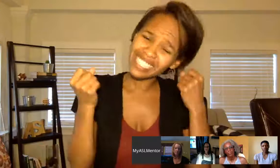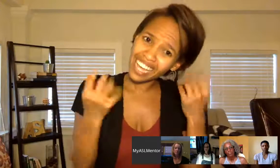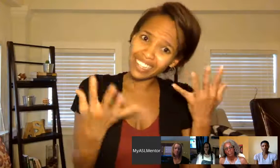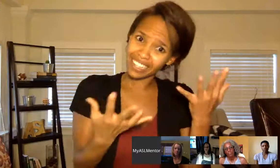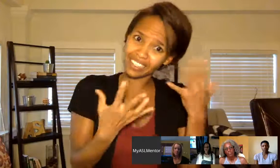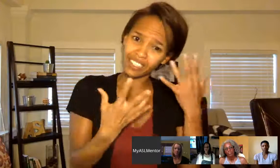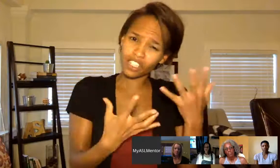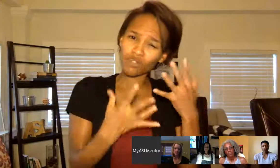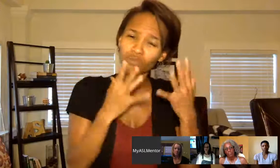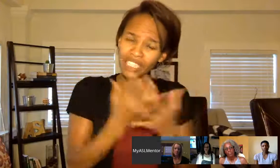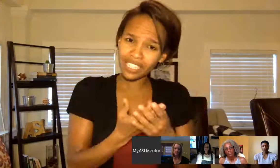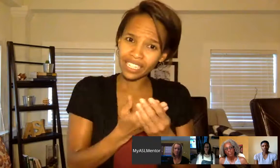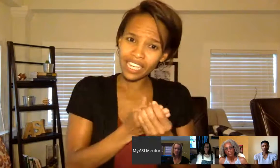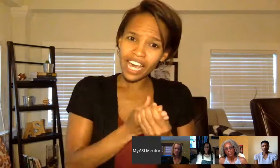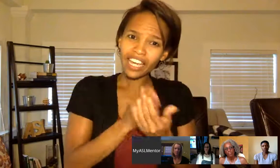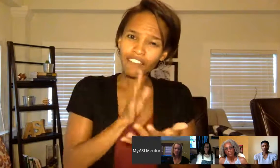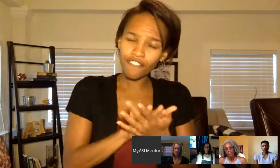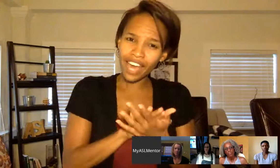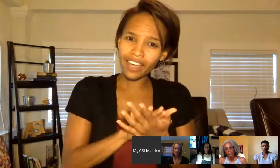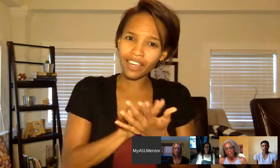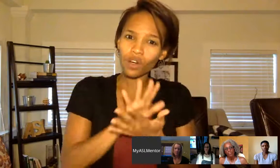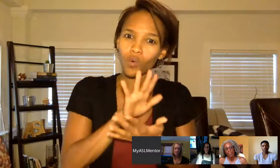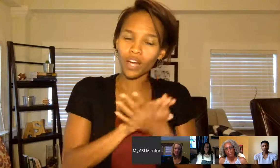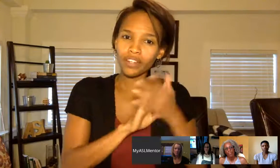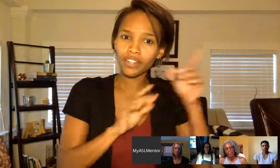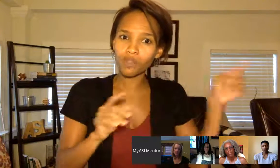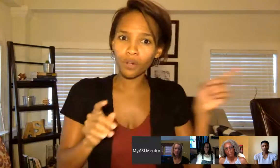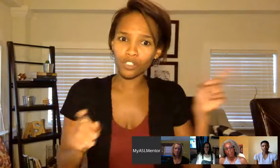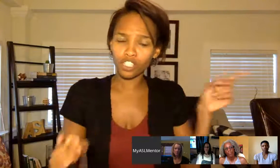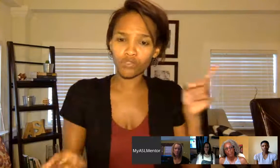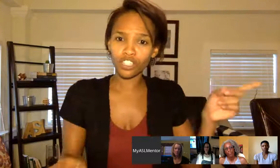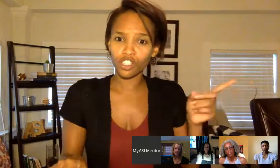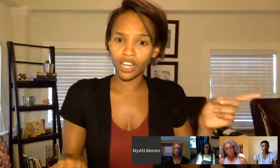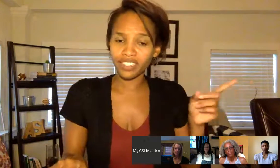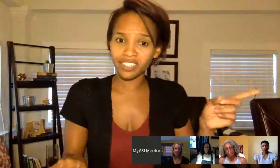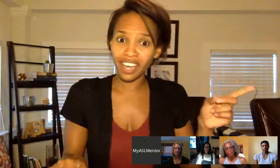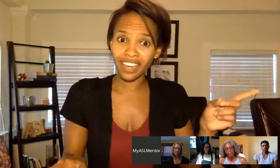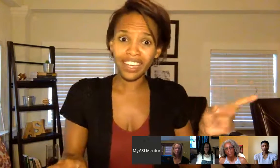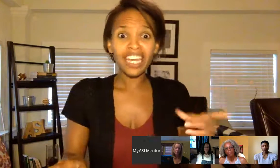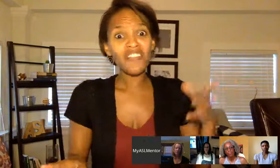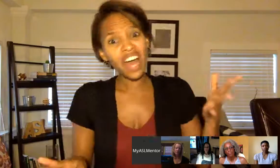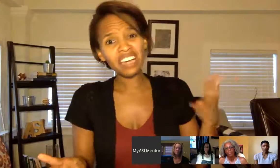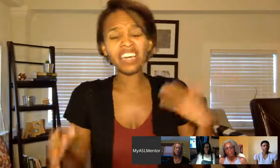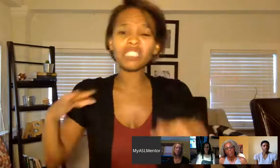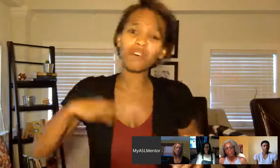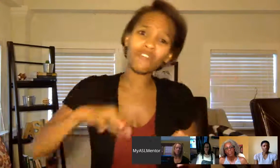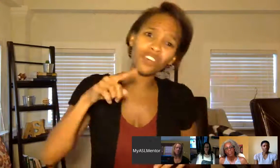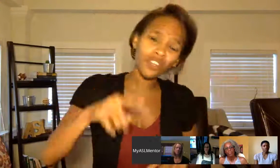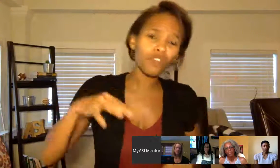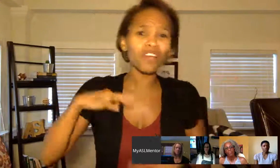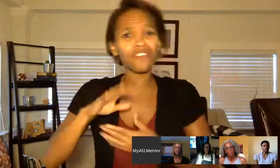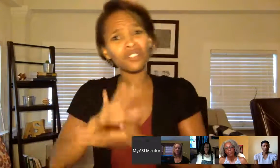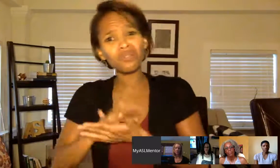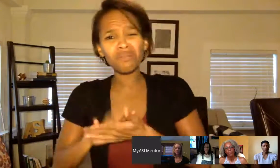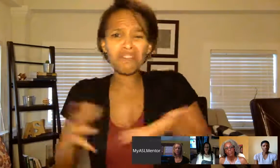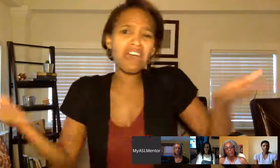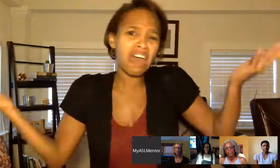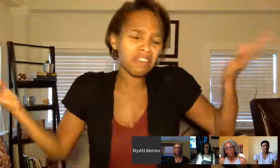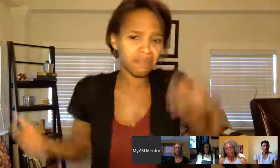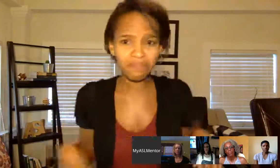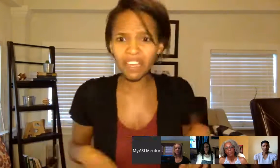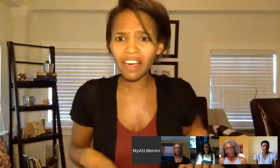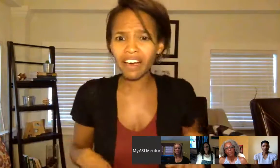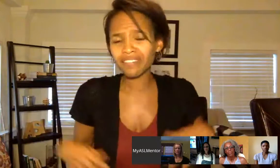I sign this, is this really conveying what this person is really trying to say? In that case, benefit you, benefit school,